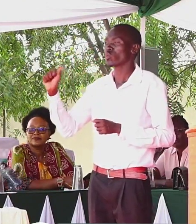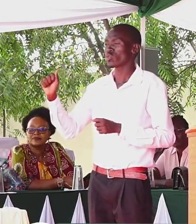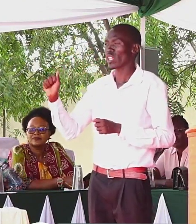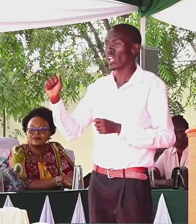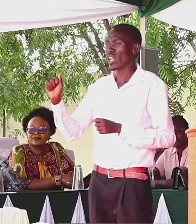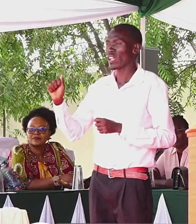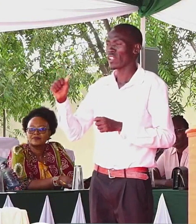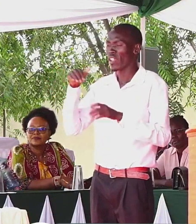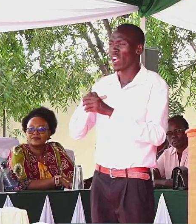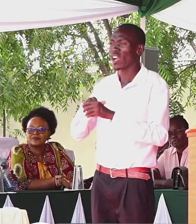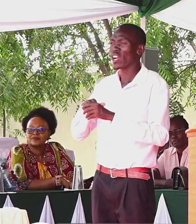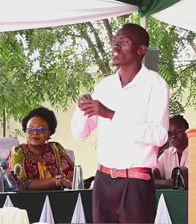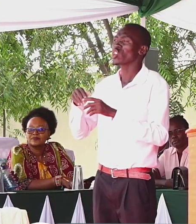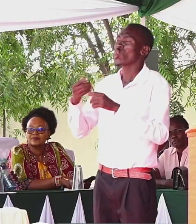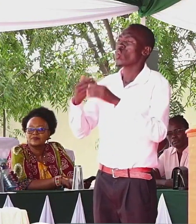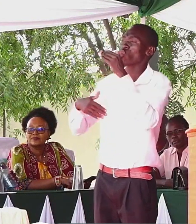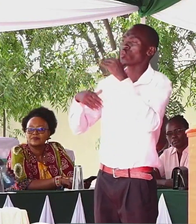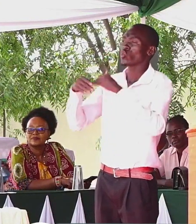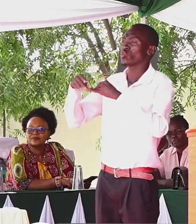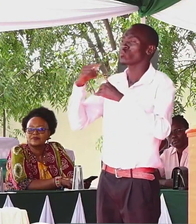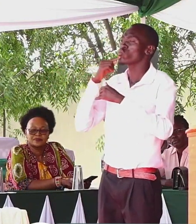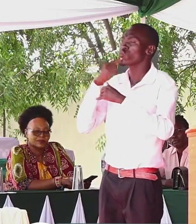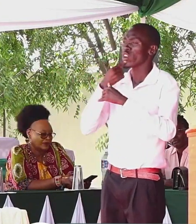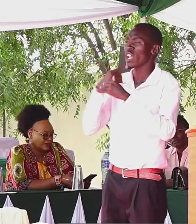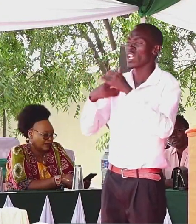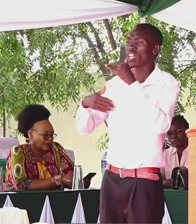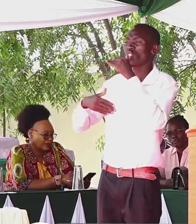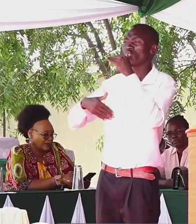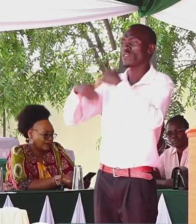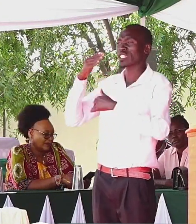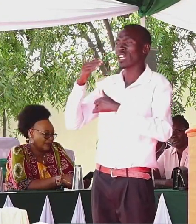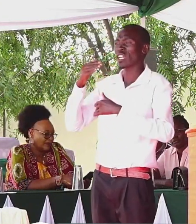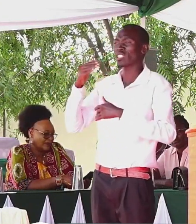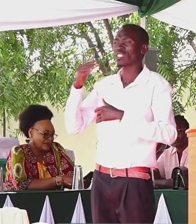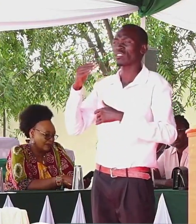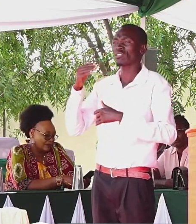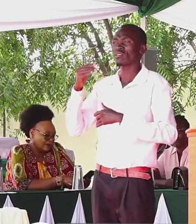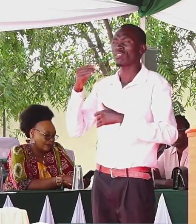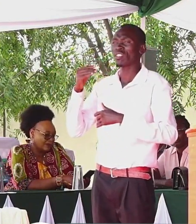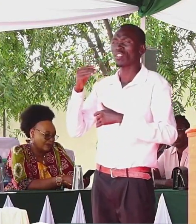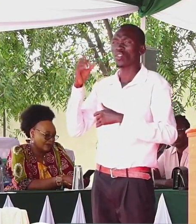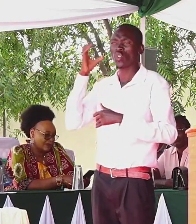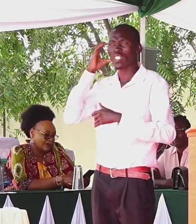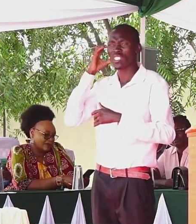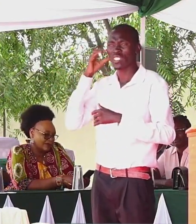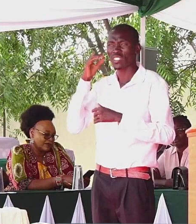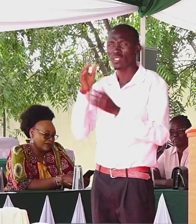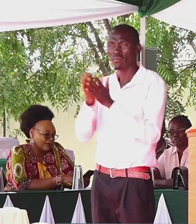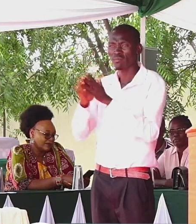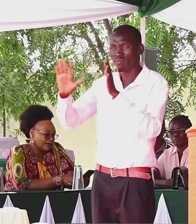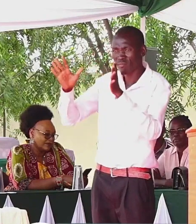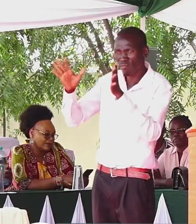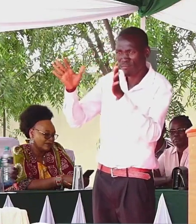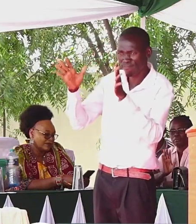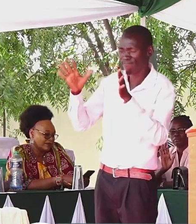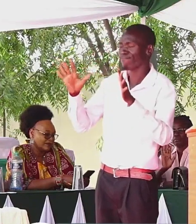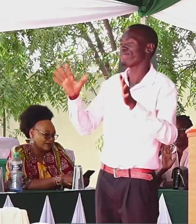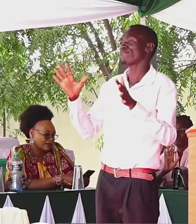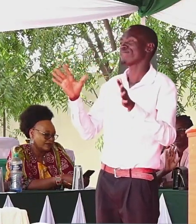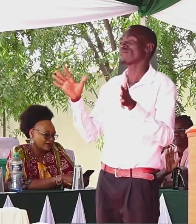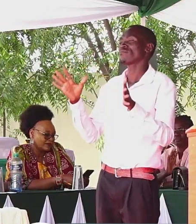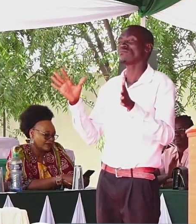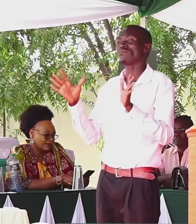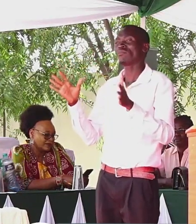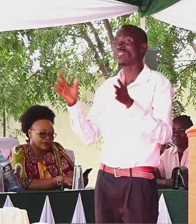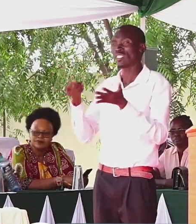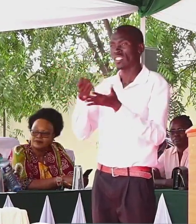are in colleges and university. I don't know if we have anyone from TUKUSA here. Can you please wave? He is the